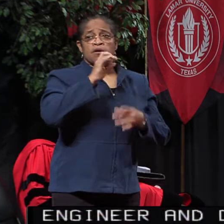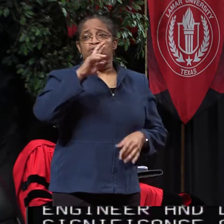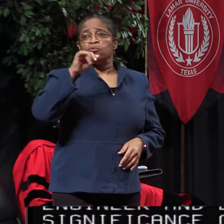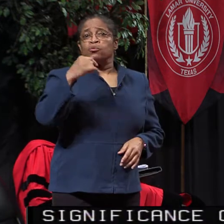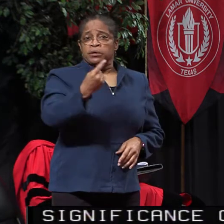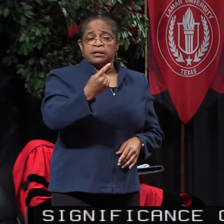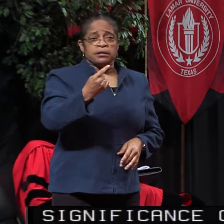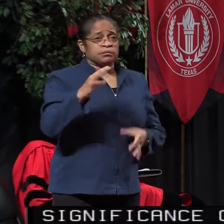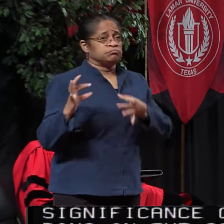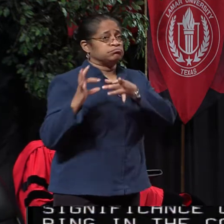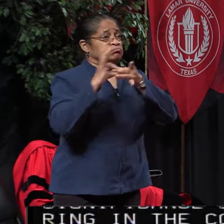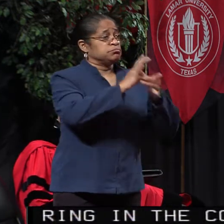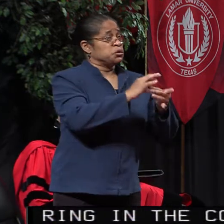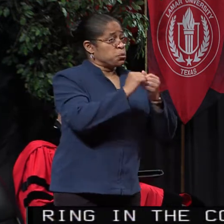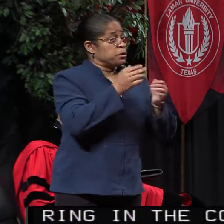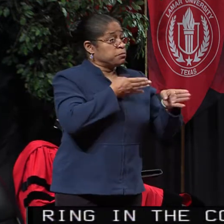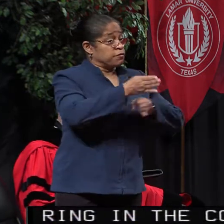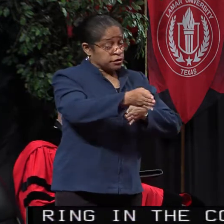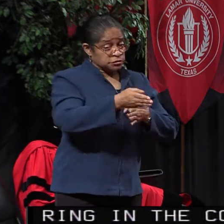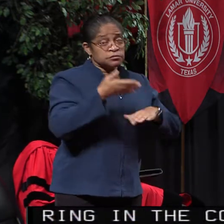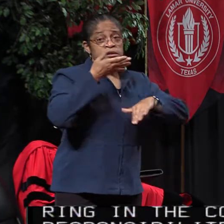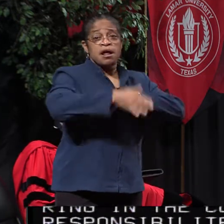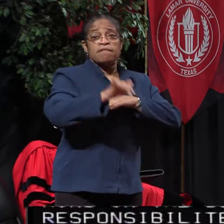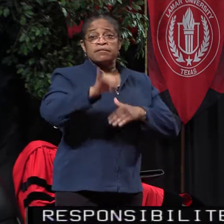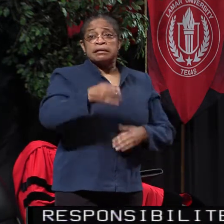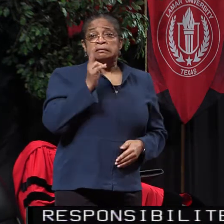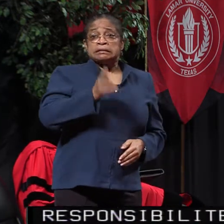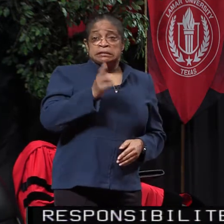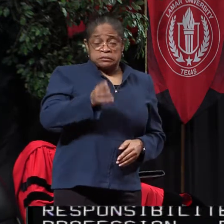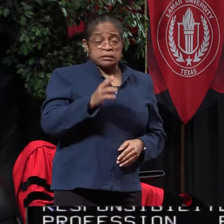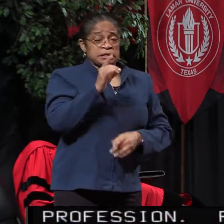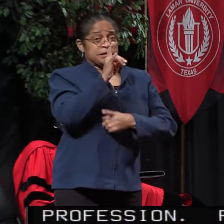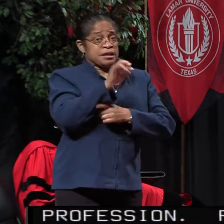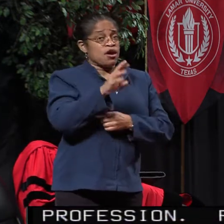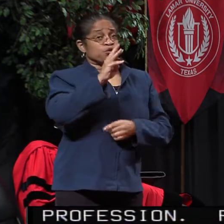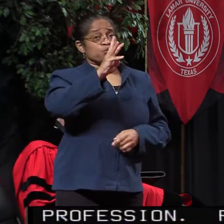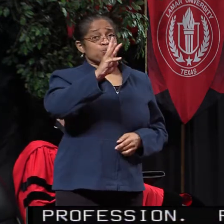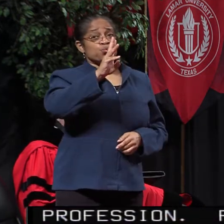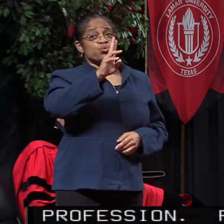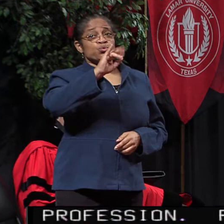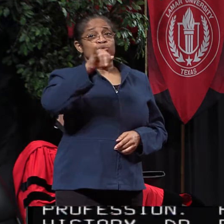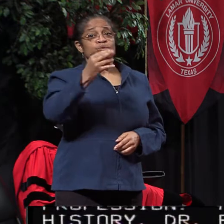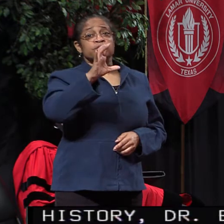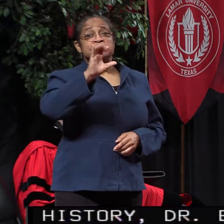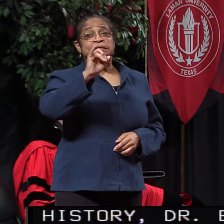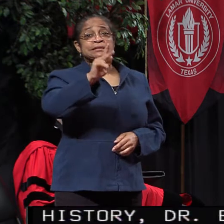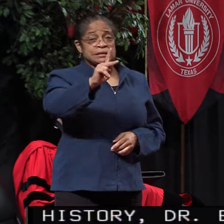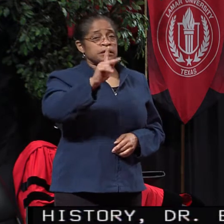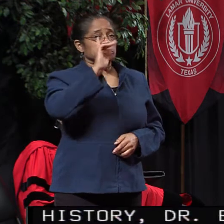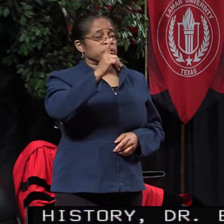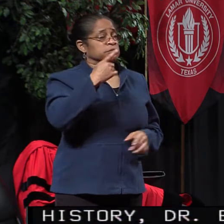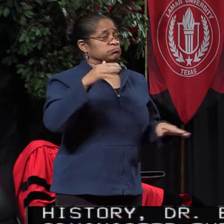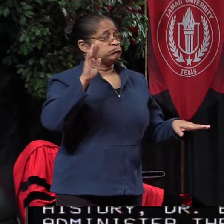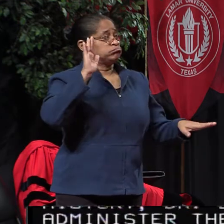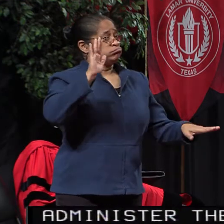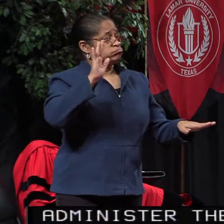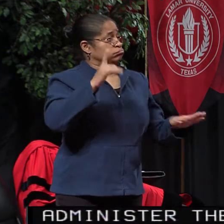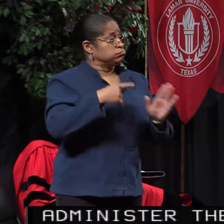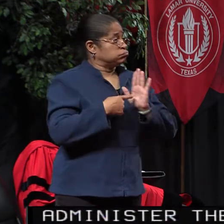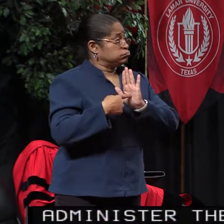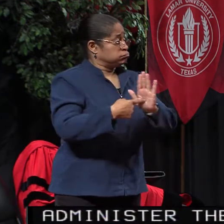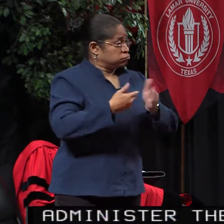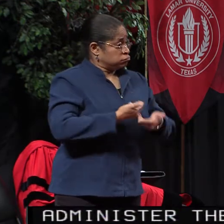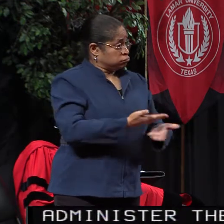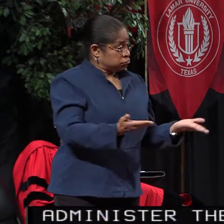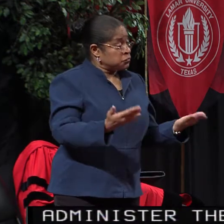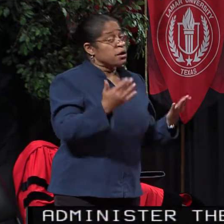to our profession. Following the history, Dr. Evan Vucic will administer the oath, and